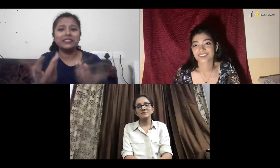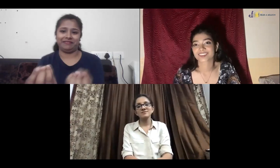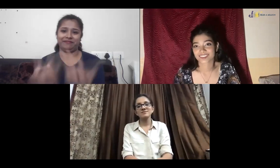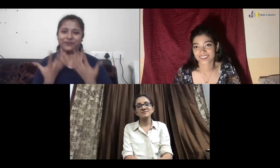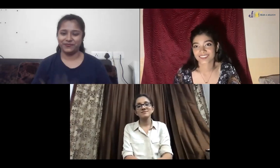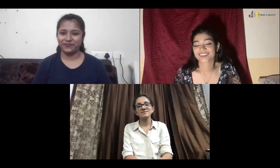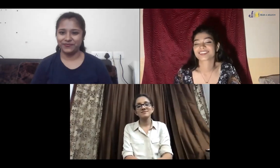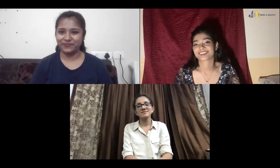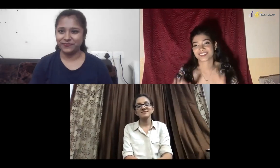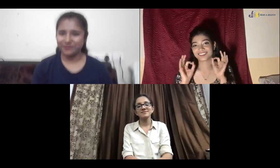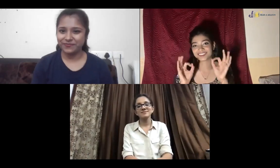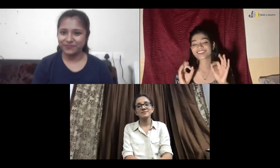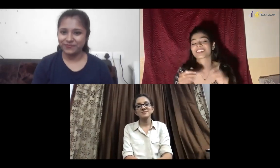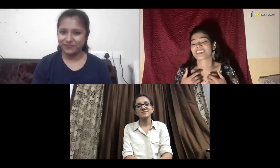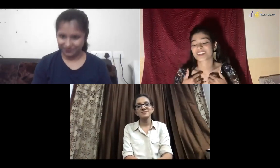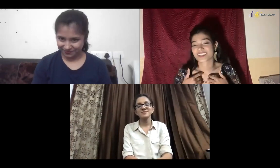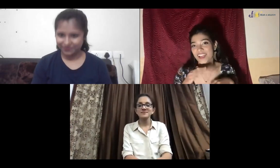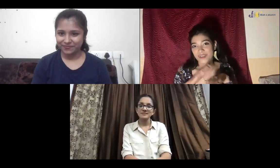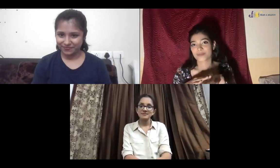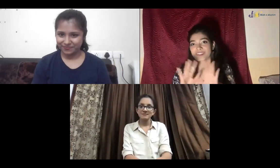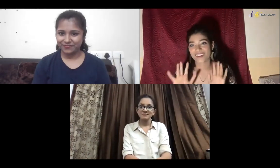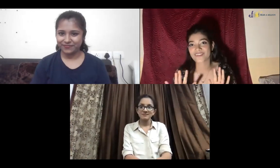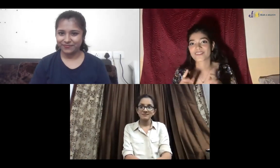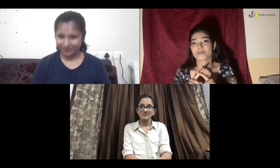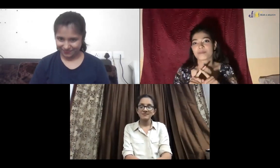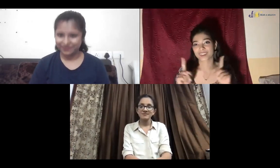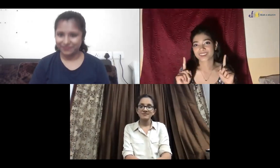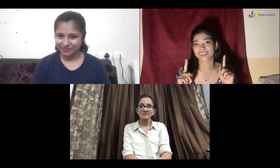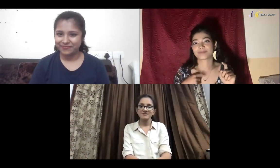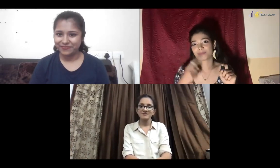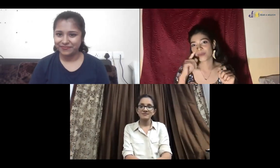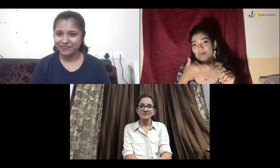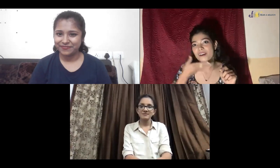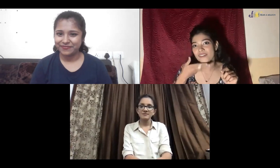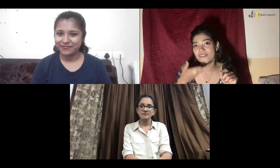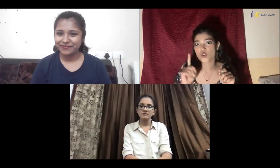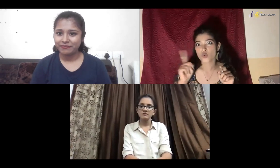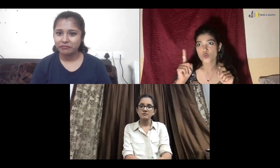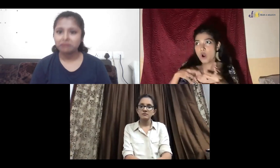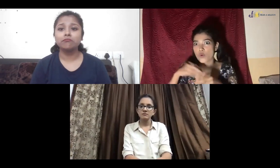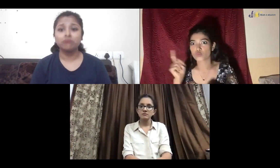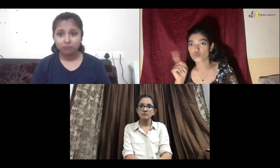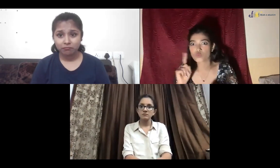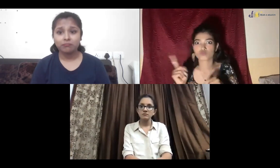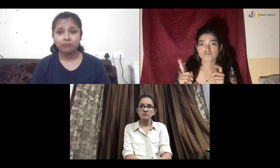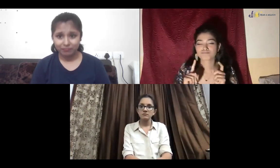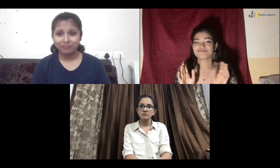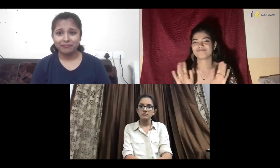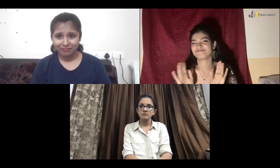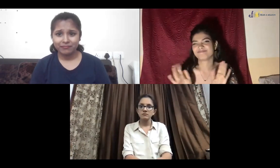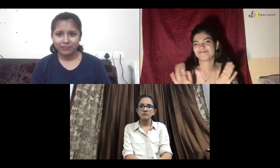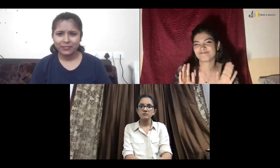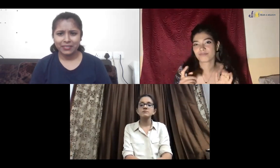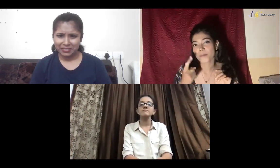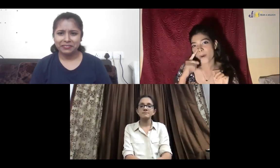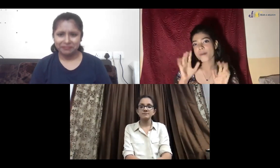of things is going in their mind? Have you experienced like this? Can you share? Yes, I do have experience, but my